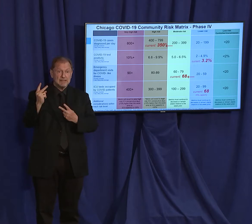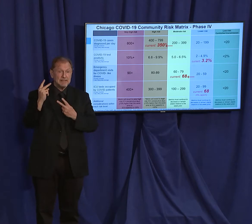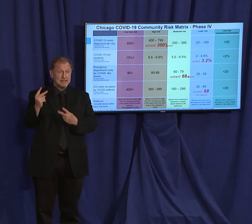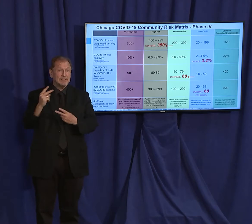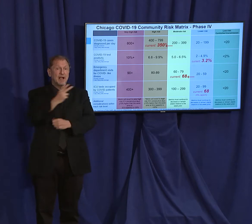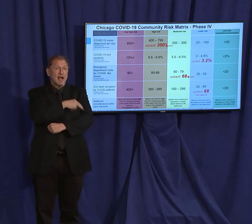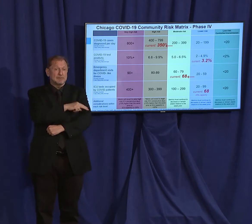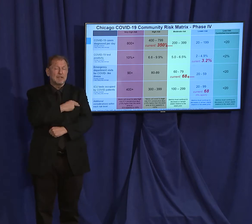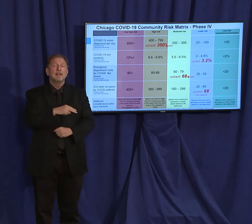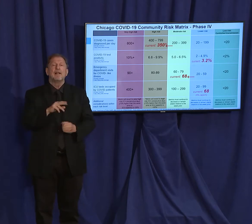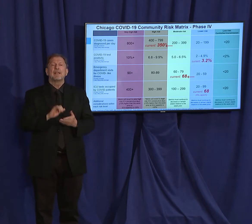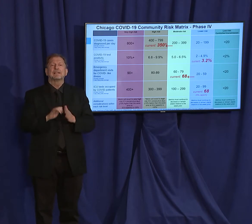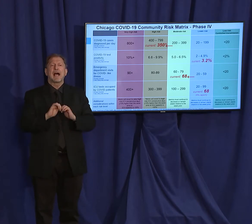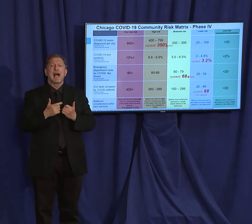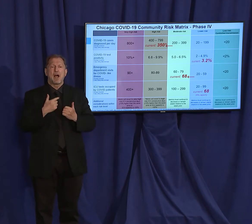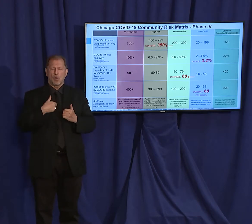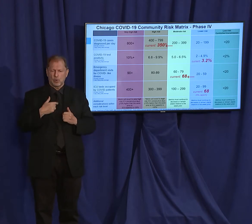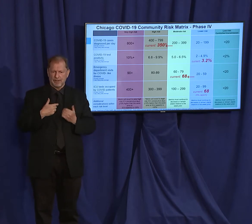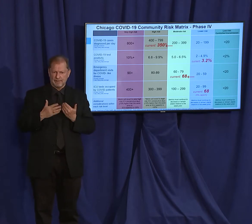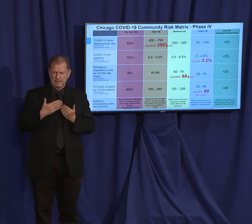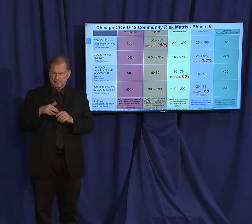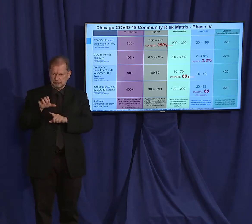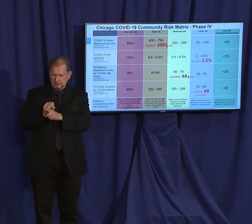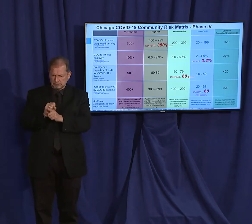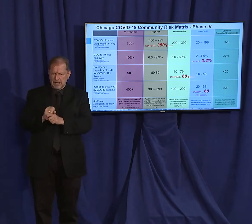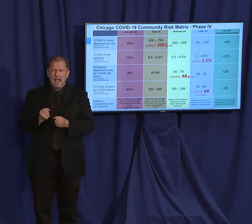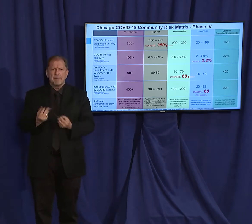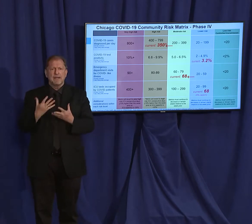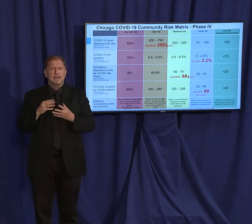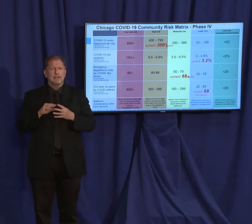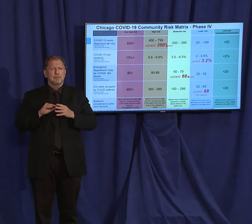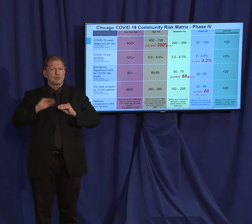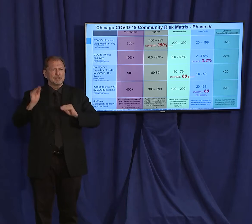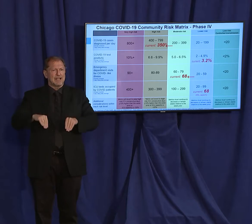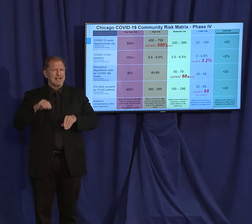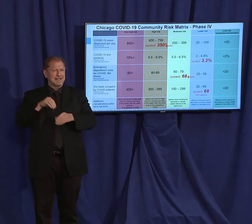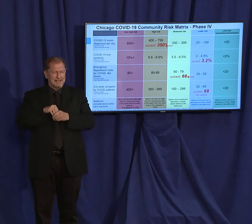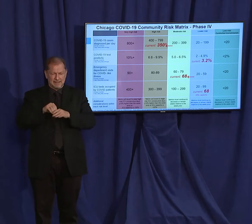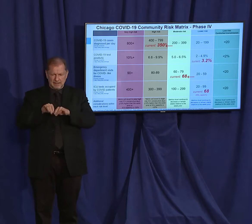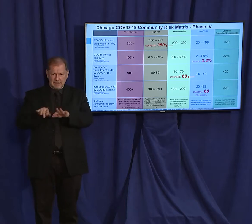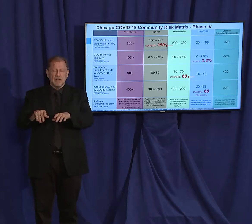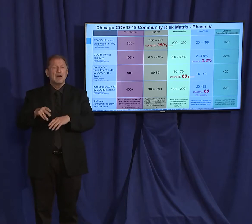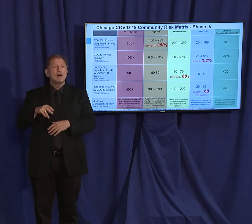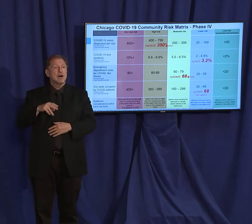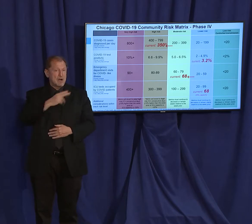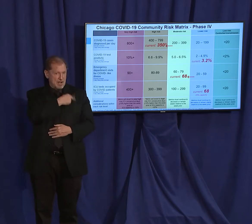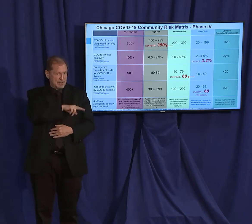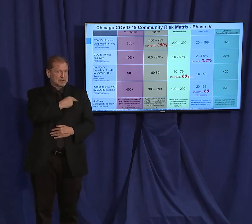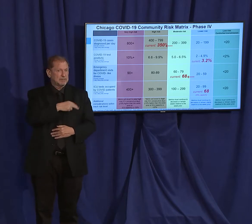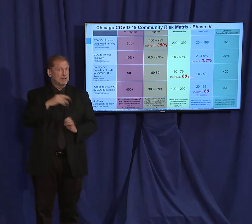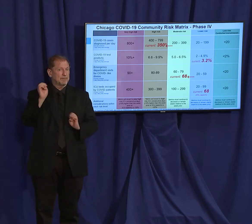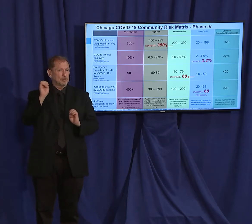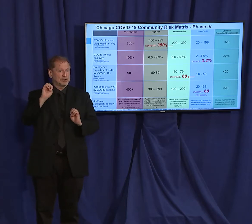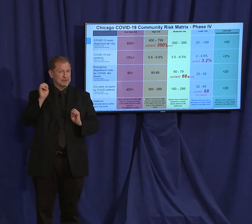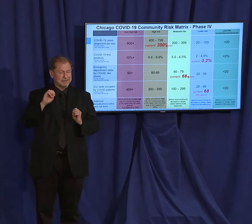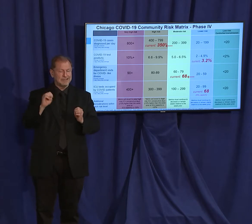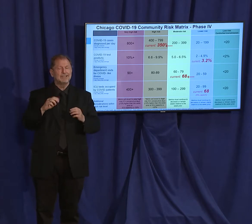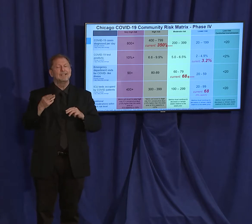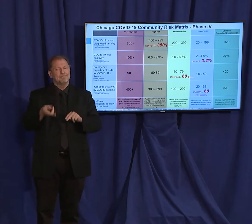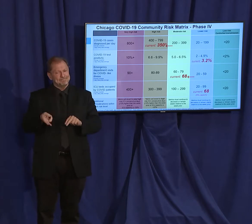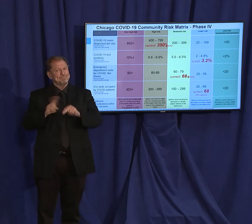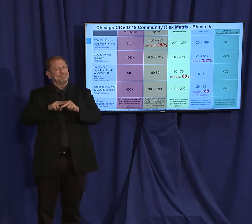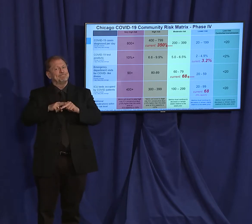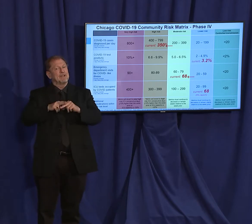to really assess for the possibility of some COVID surge. Those have also moved in the last week from the lower risk back into the